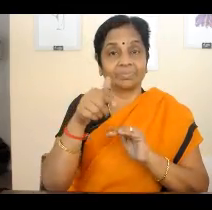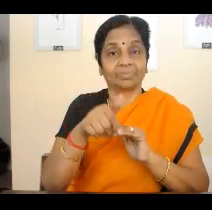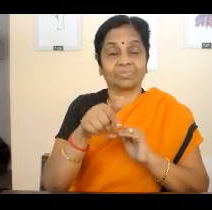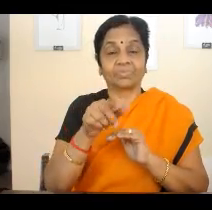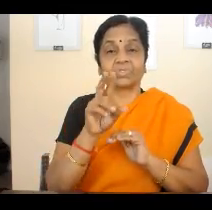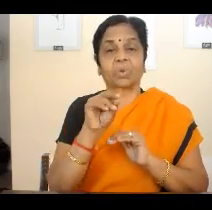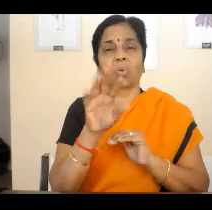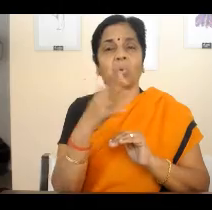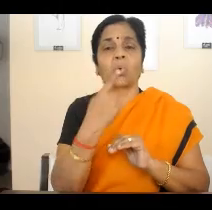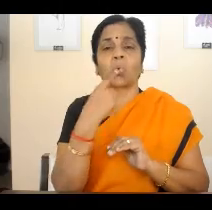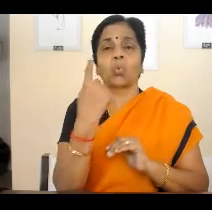matter who owns it,